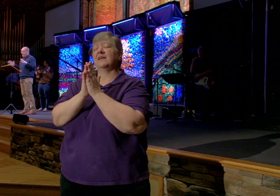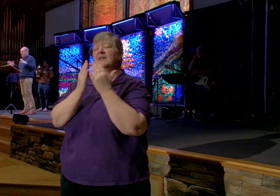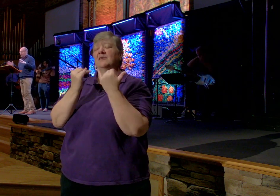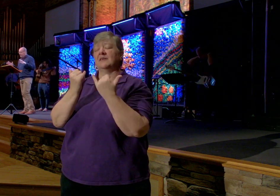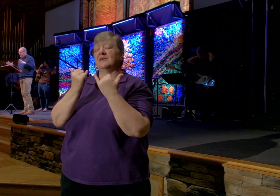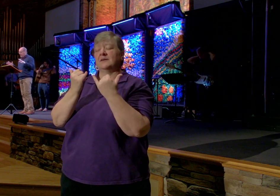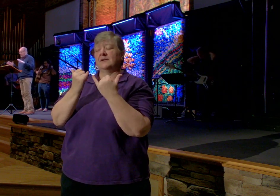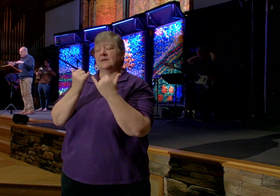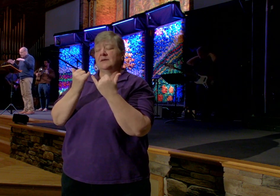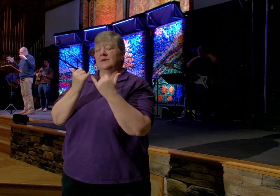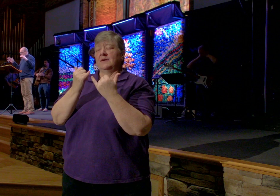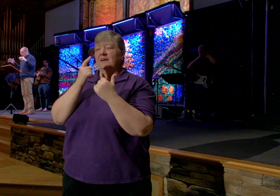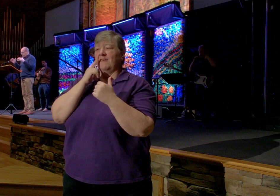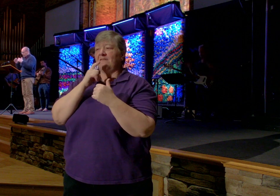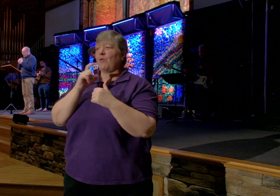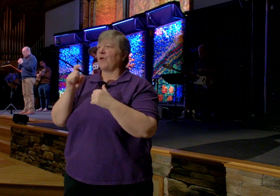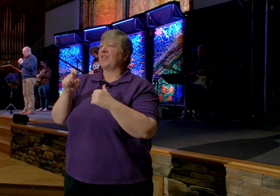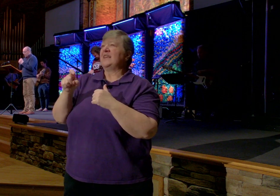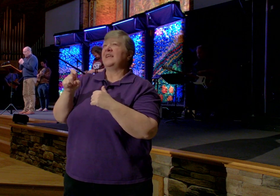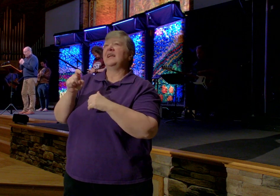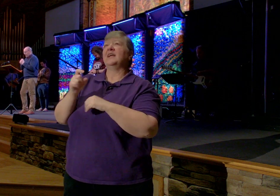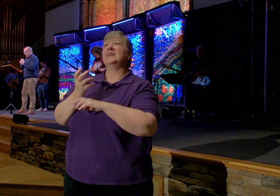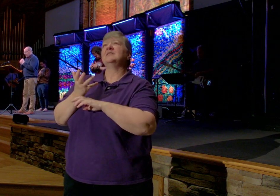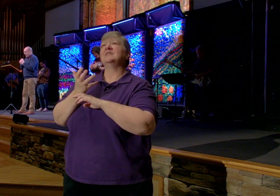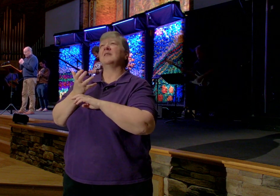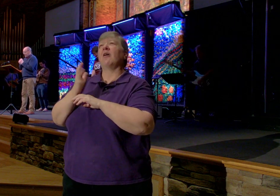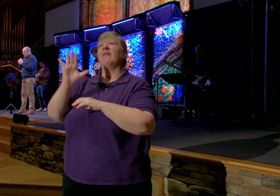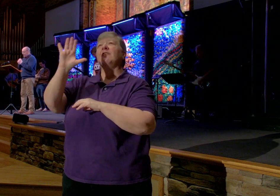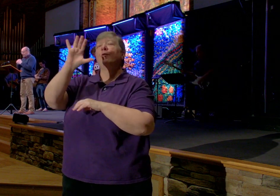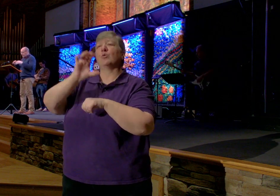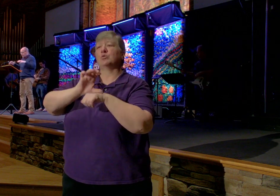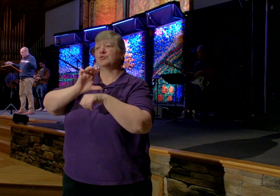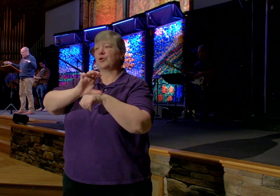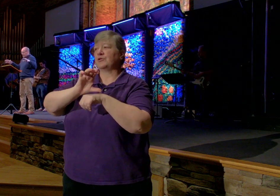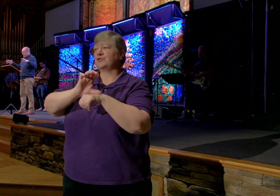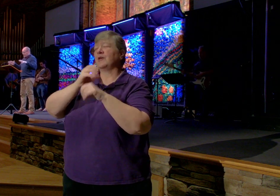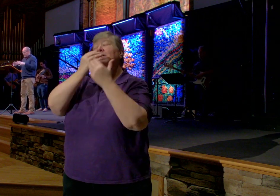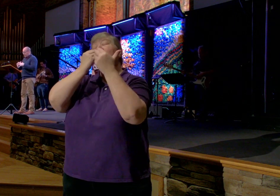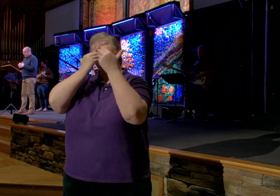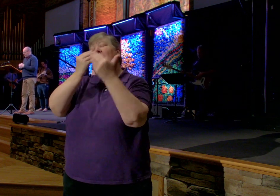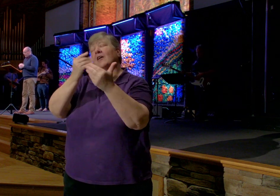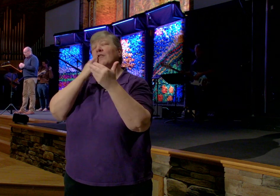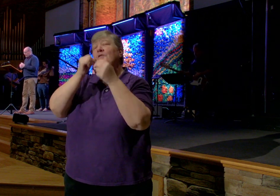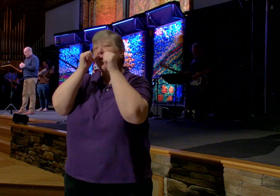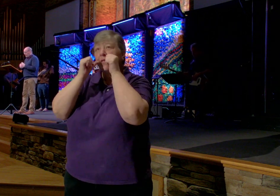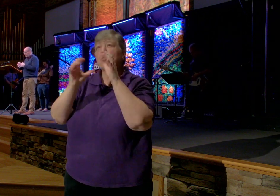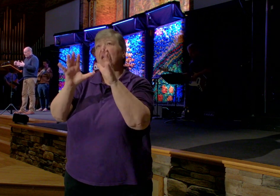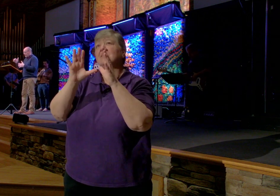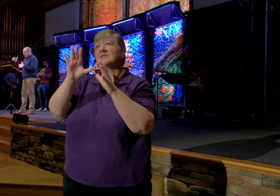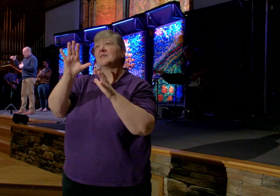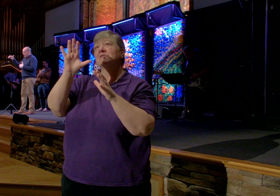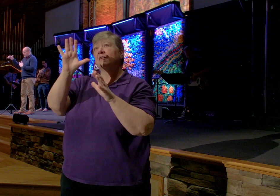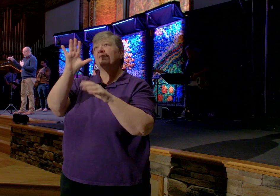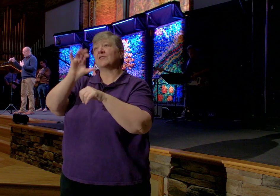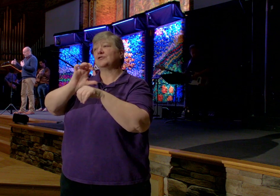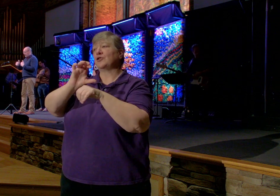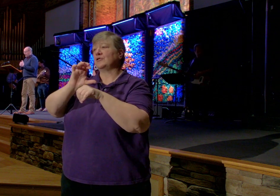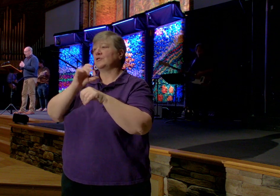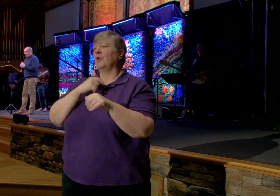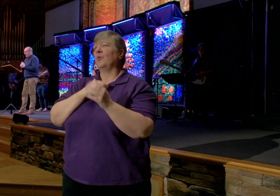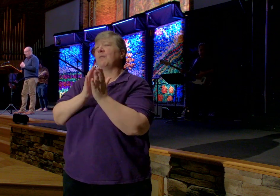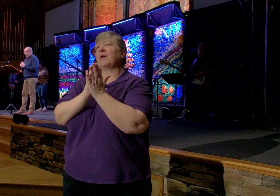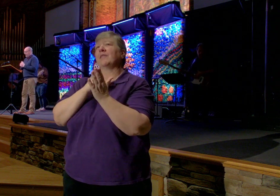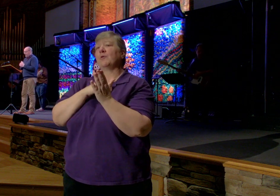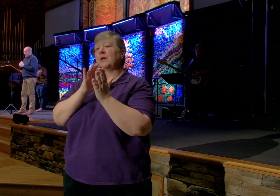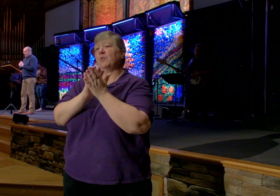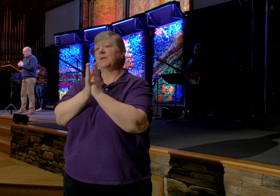now to pray for the needs of your church. Thank you for the blessings of your church. We pray that we would